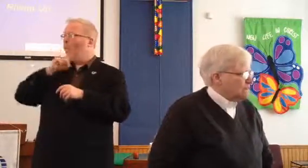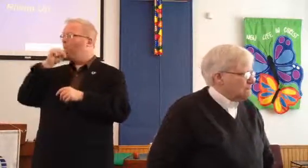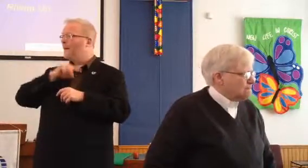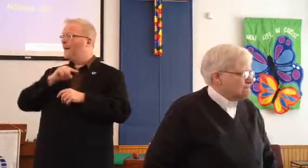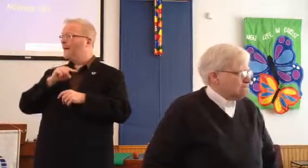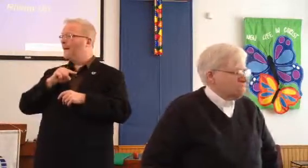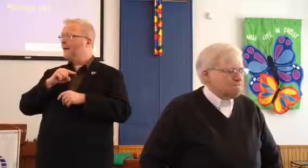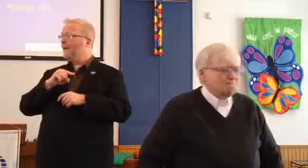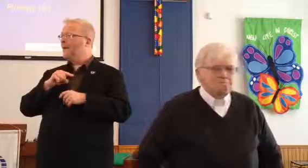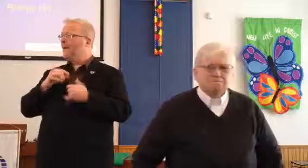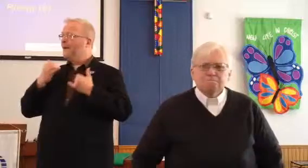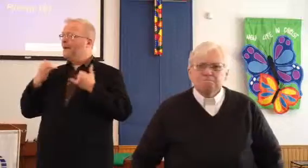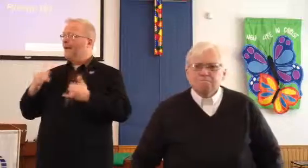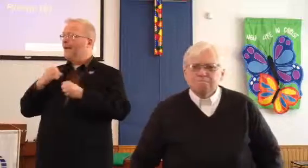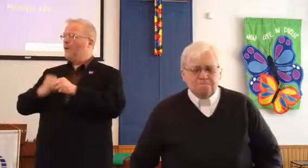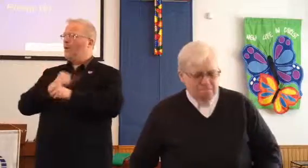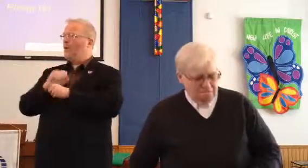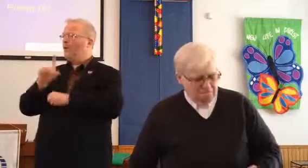century.